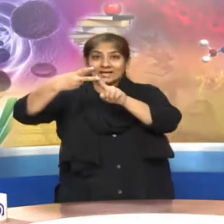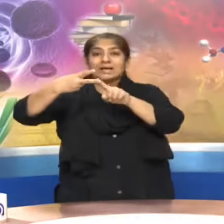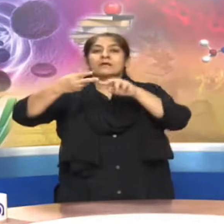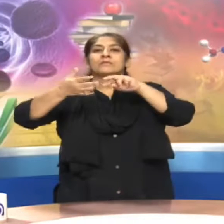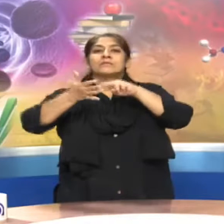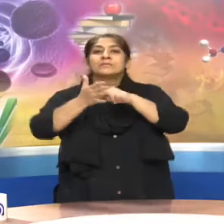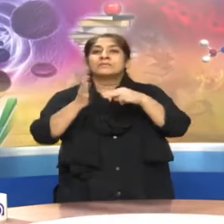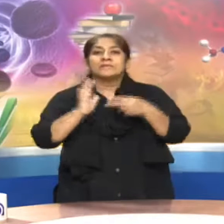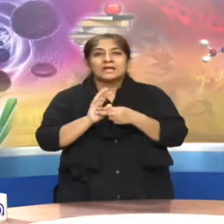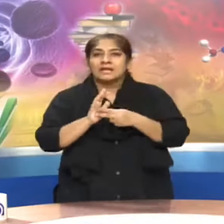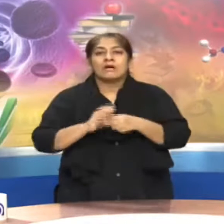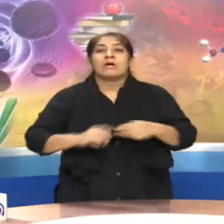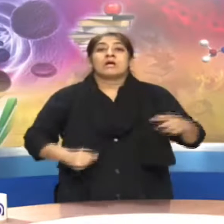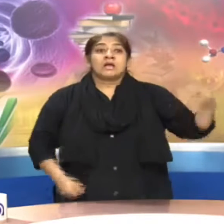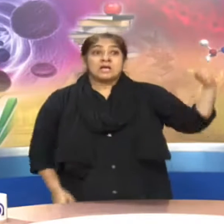our communication.